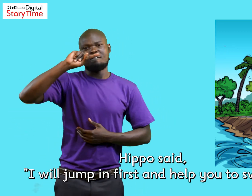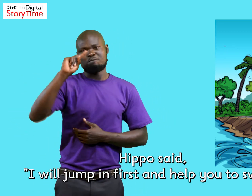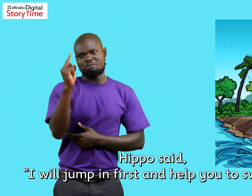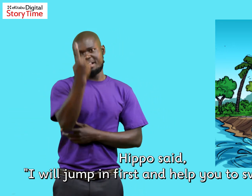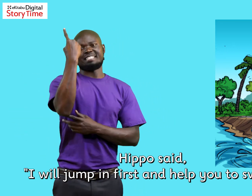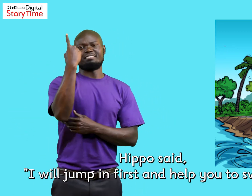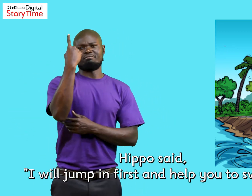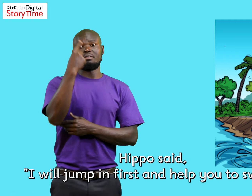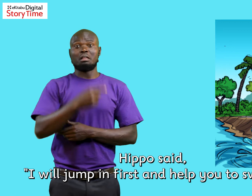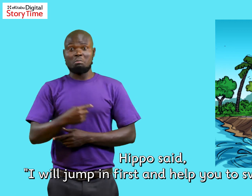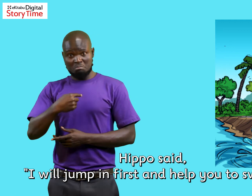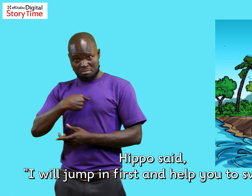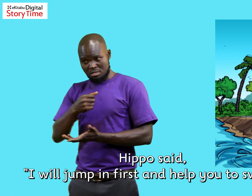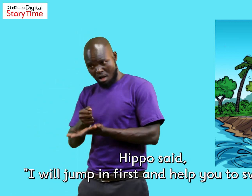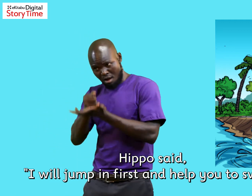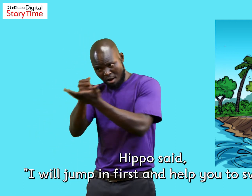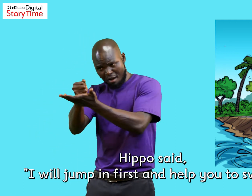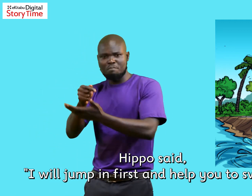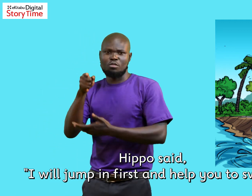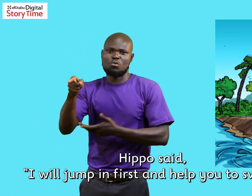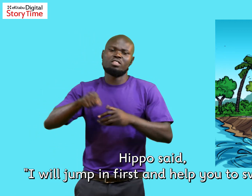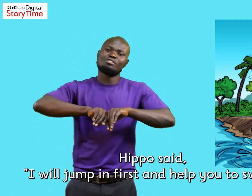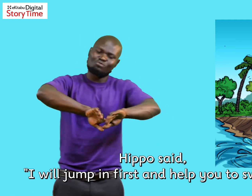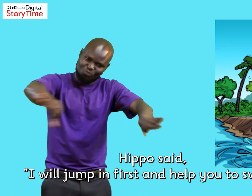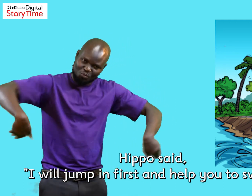Hippo said, "I will jump in first and help you to swim."